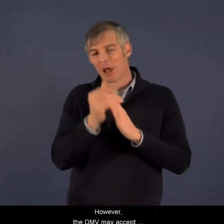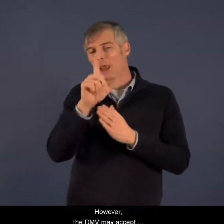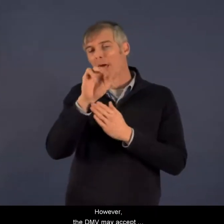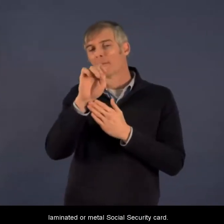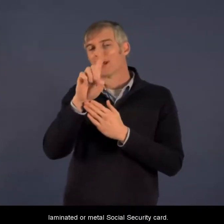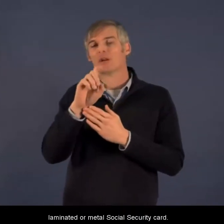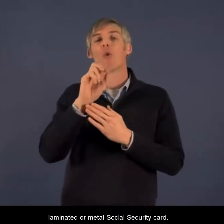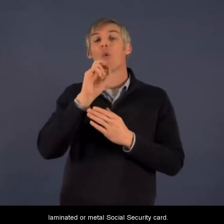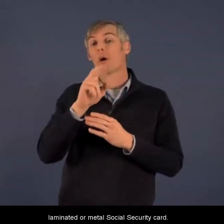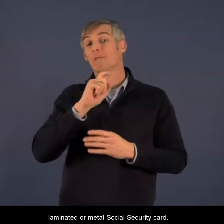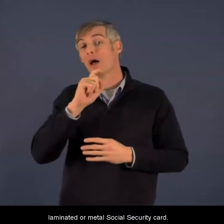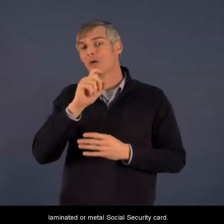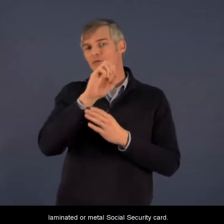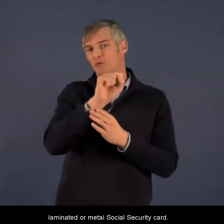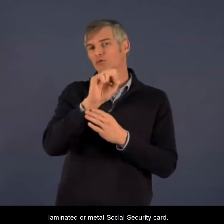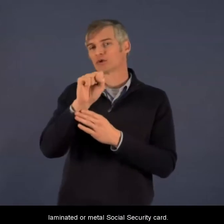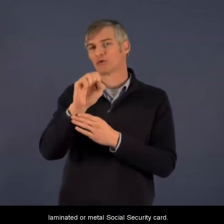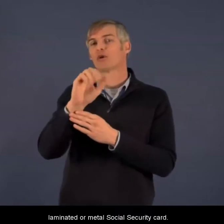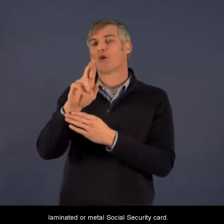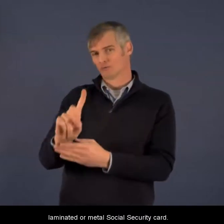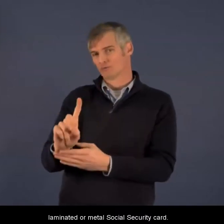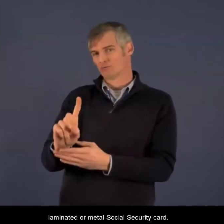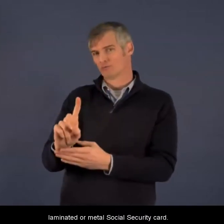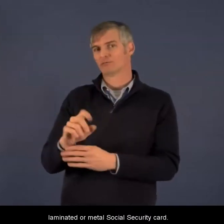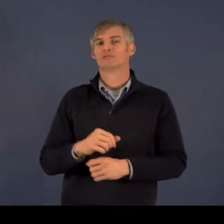accept laminated or metal Social Security cards.